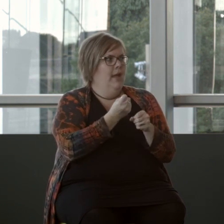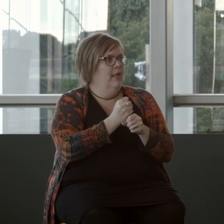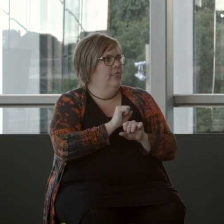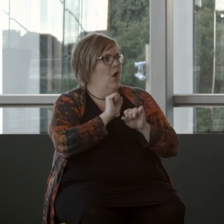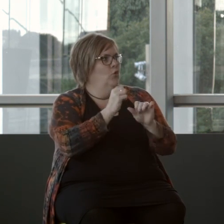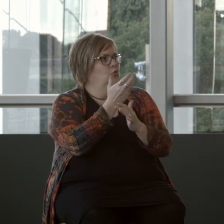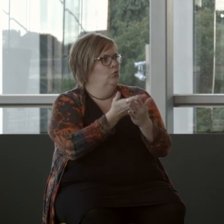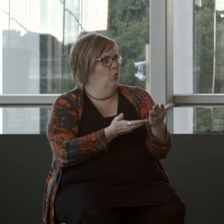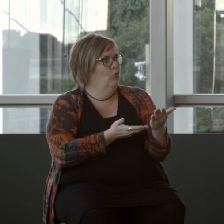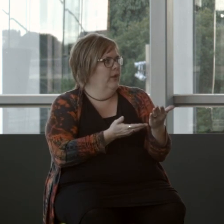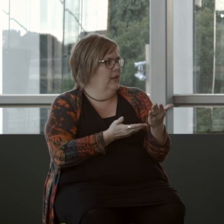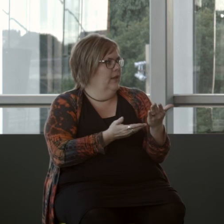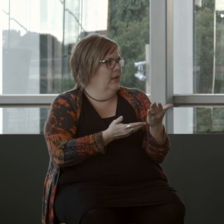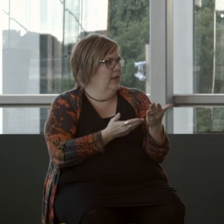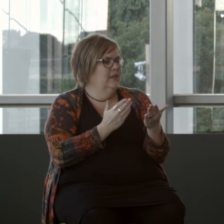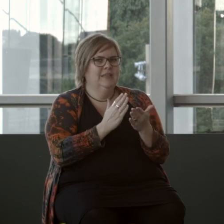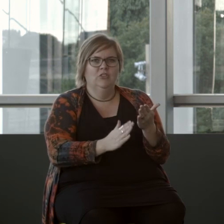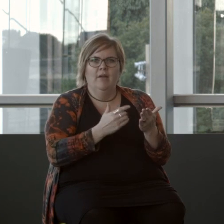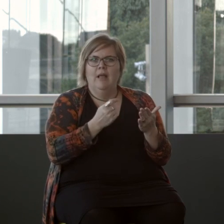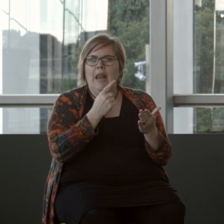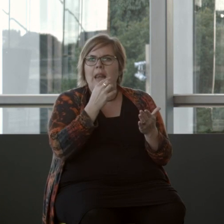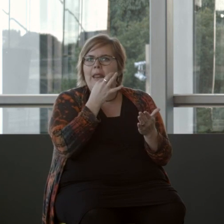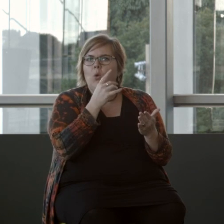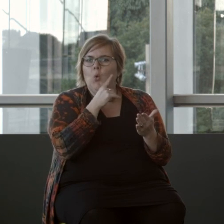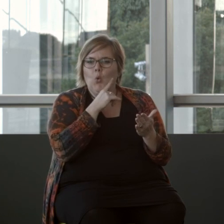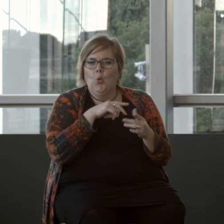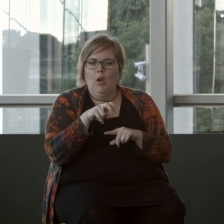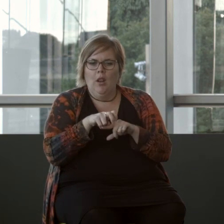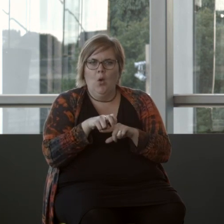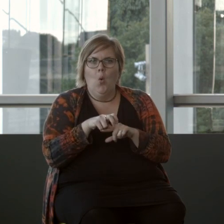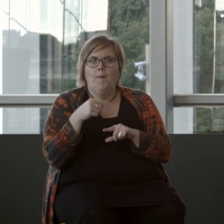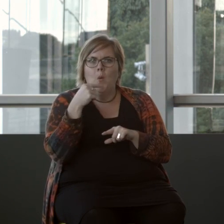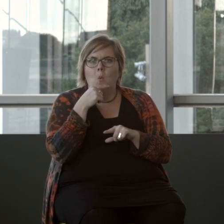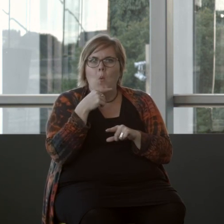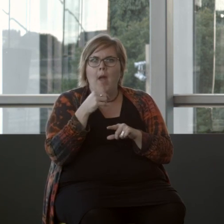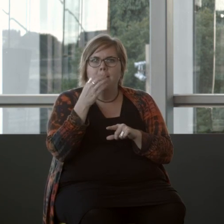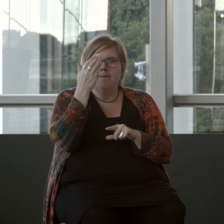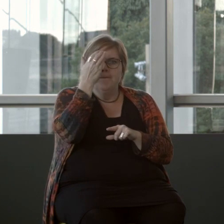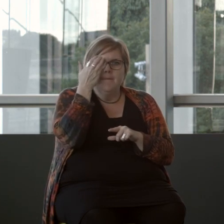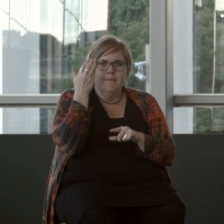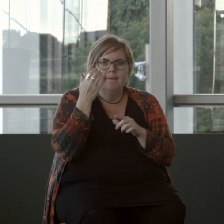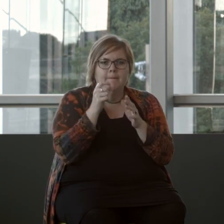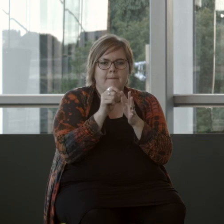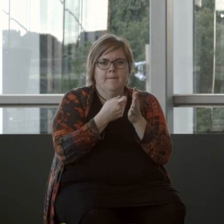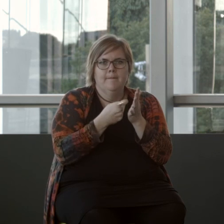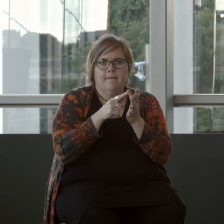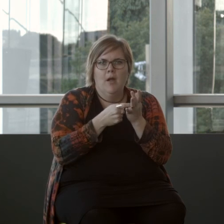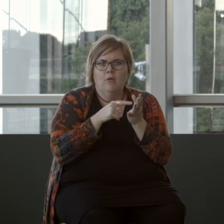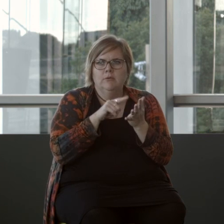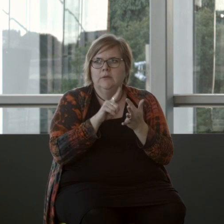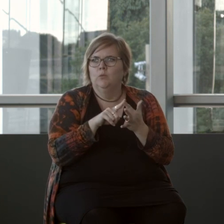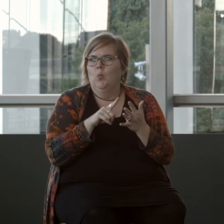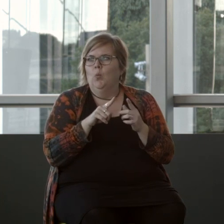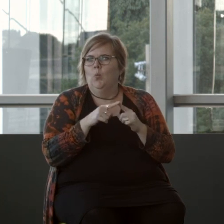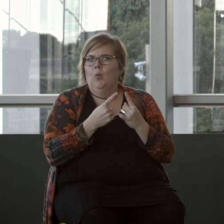was fascinating was, you know, you'd have little girls and little boys in there being captains or being pirates, or, you know, it would completely dissolve